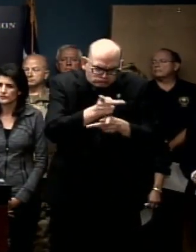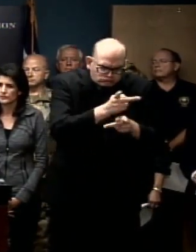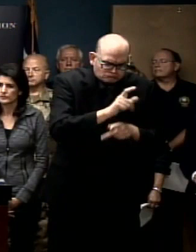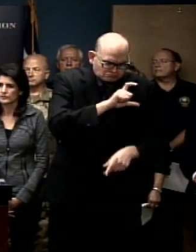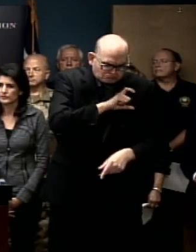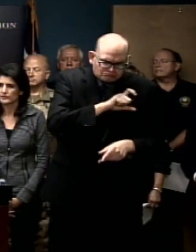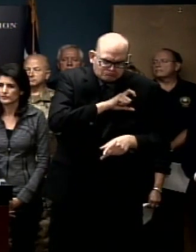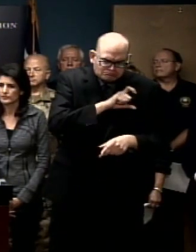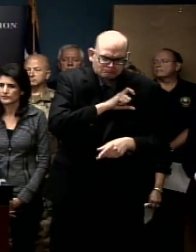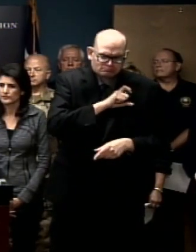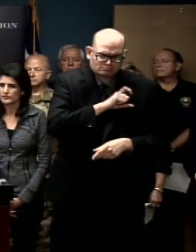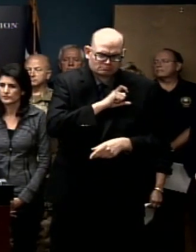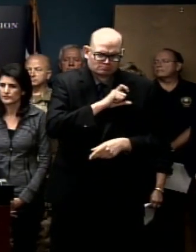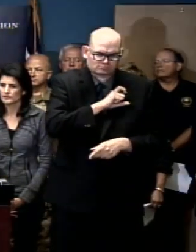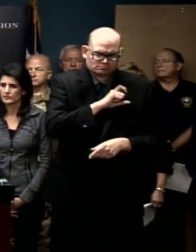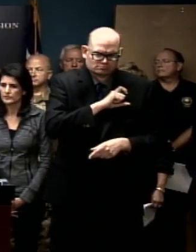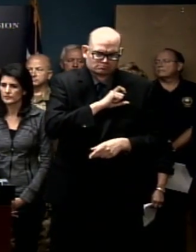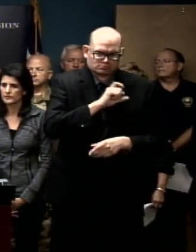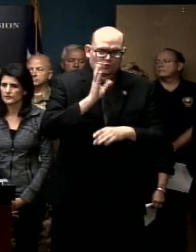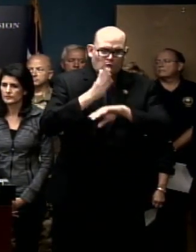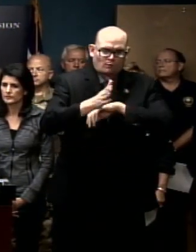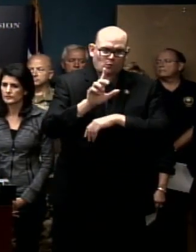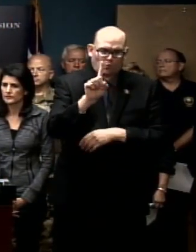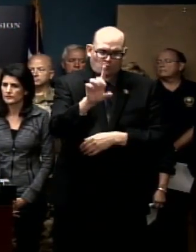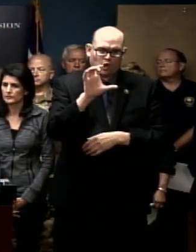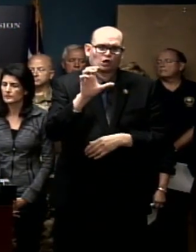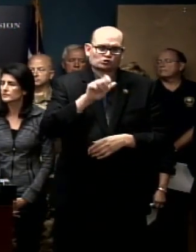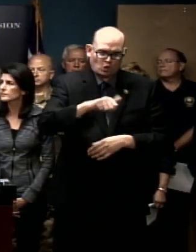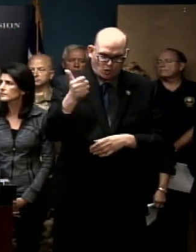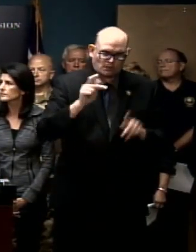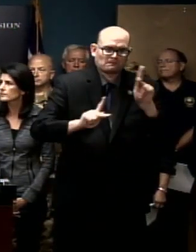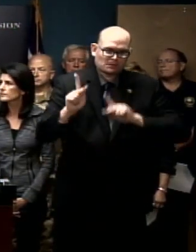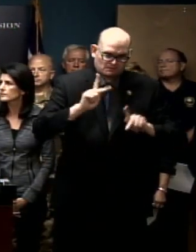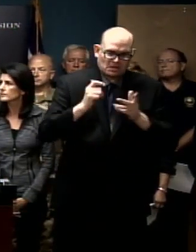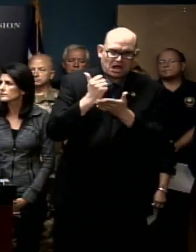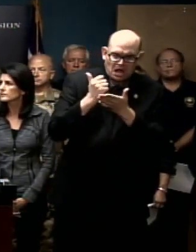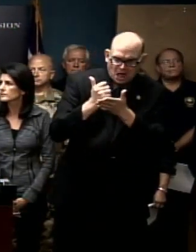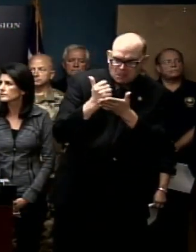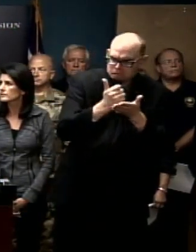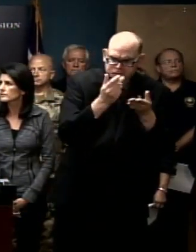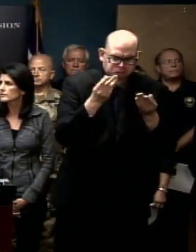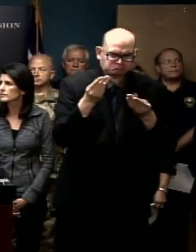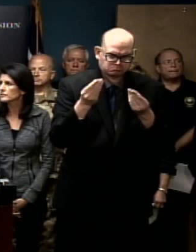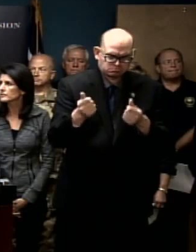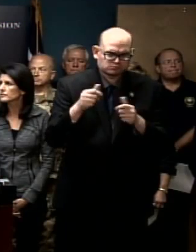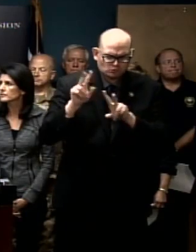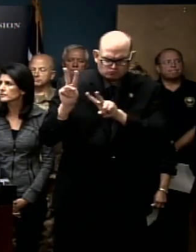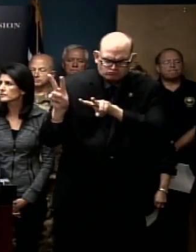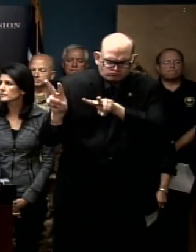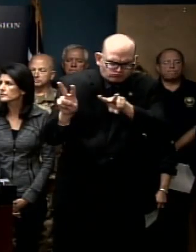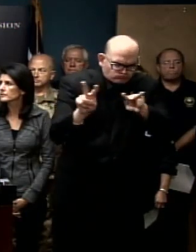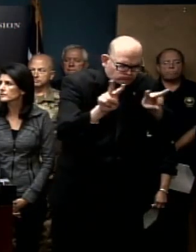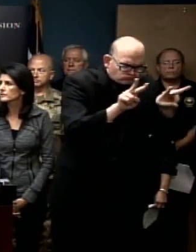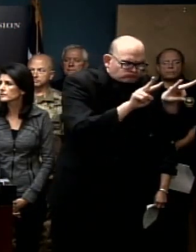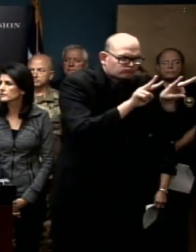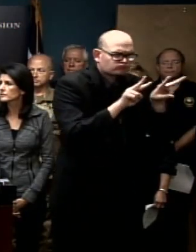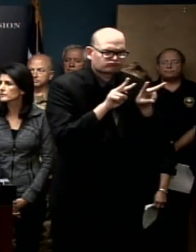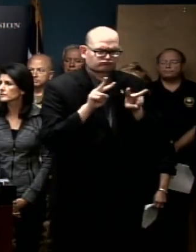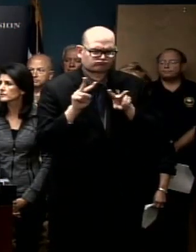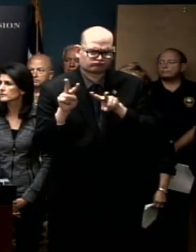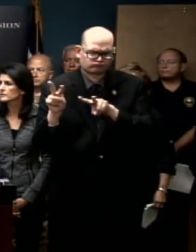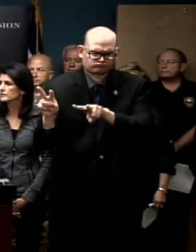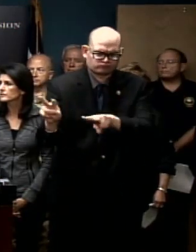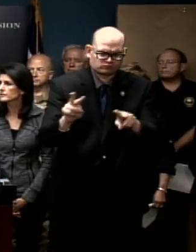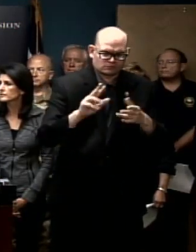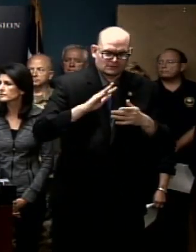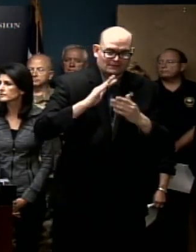missions. We're presently conducting a number of security missions within the affected areas, both by patrolling neighborhoods that have